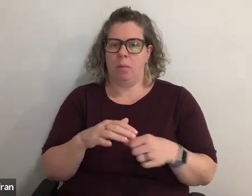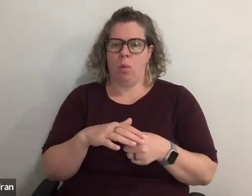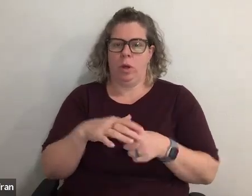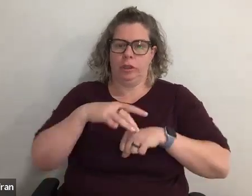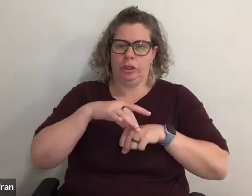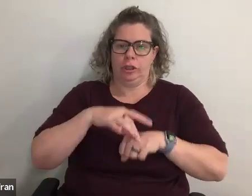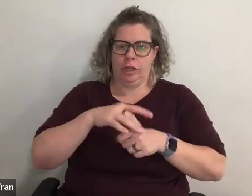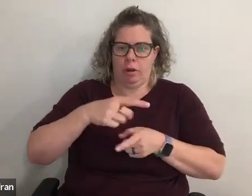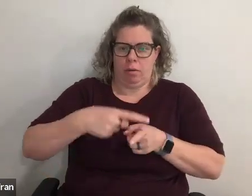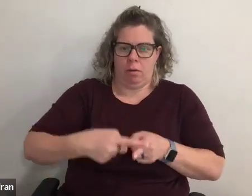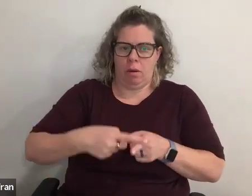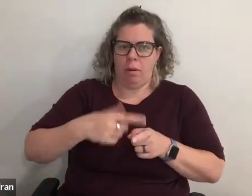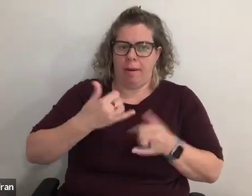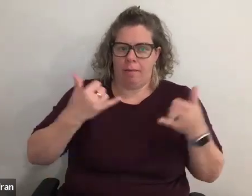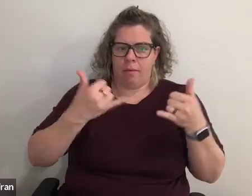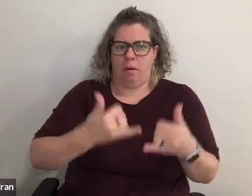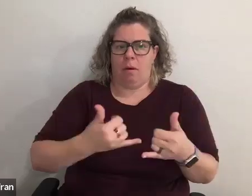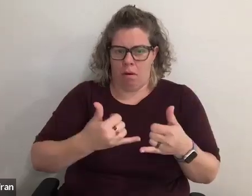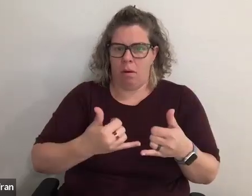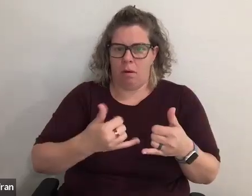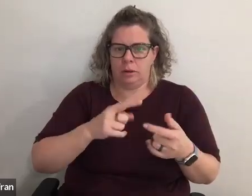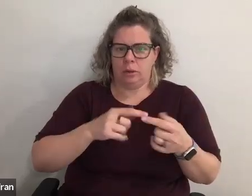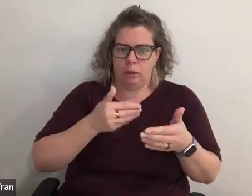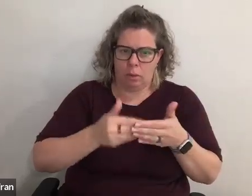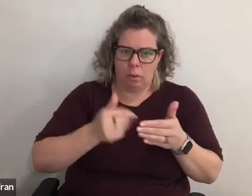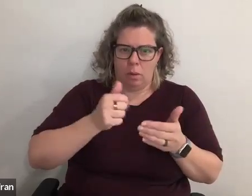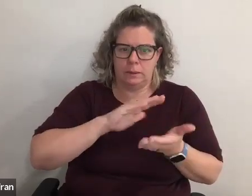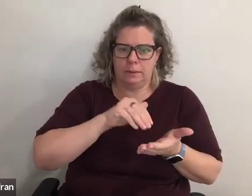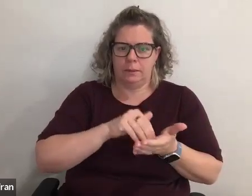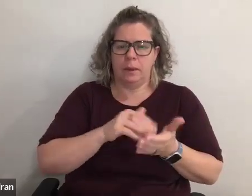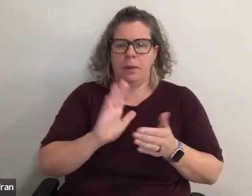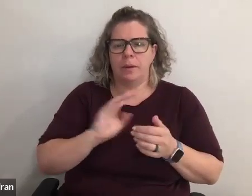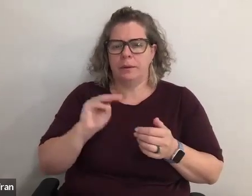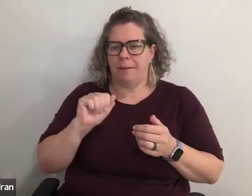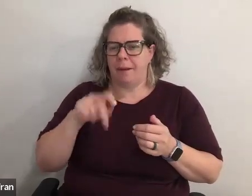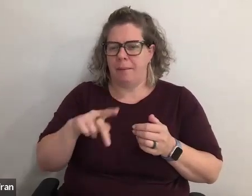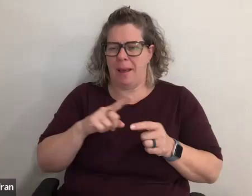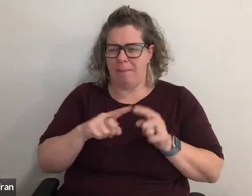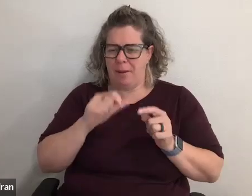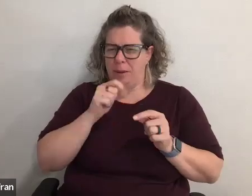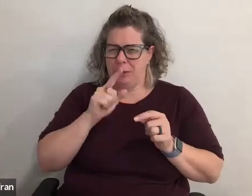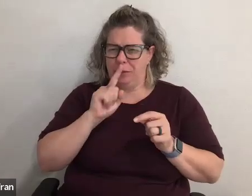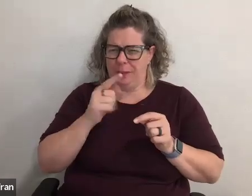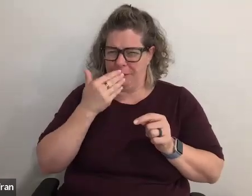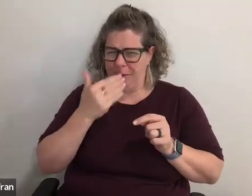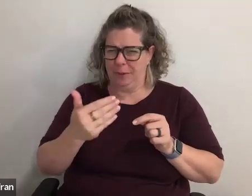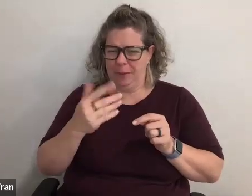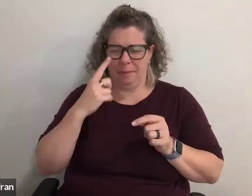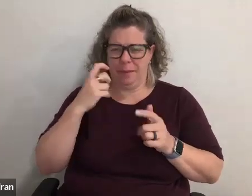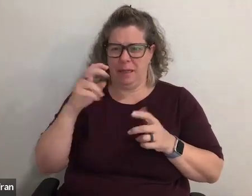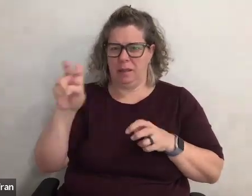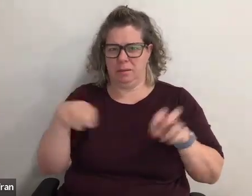really improved our data here. We used to have a map, but it was not super reliable. It was based on